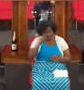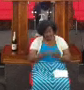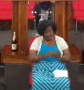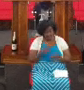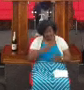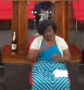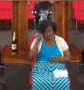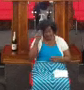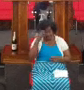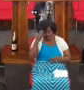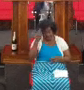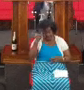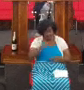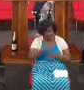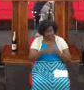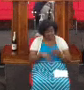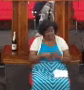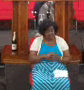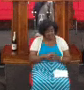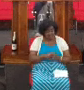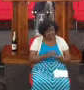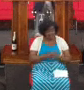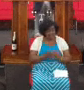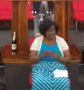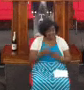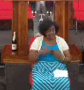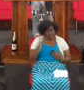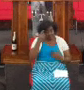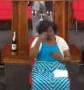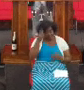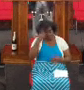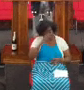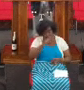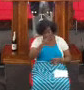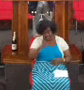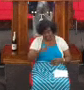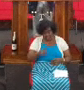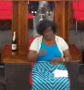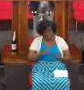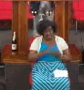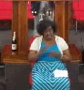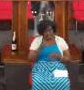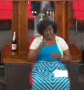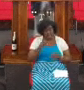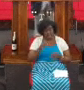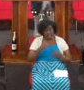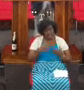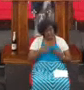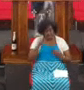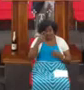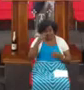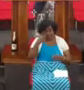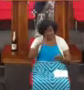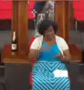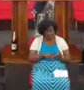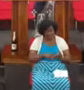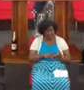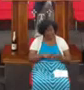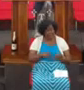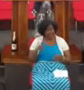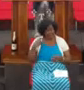concern for all. You notice Jesus had concern for Zacchaeus, and Jesus has concern for this sheep of